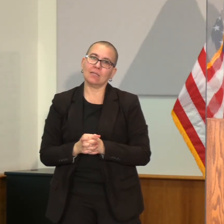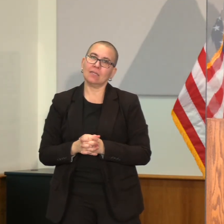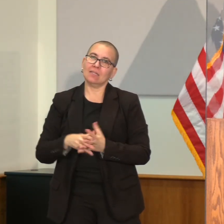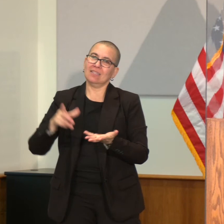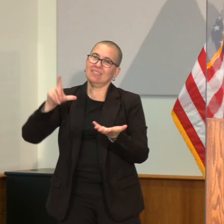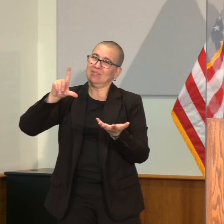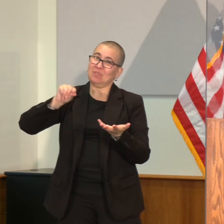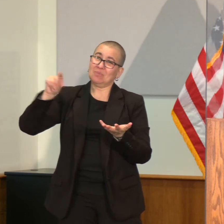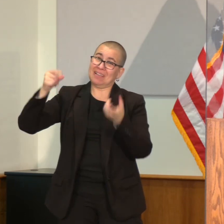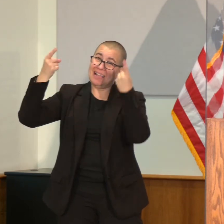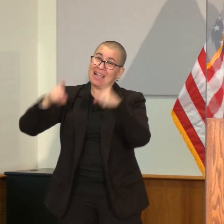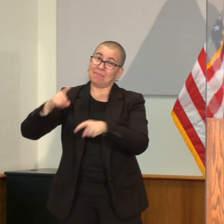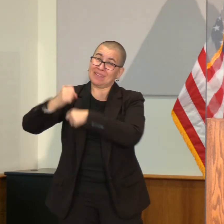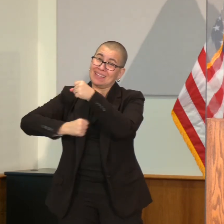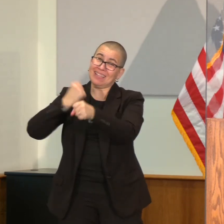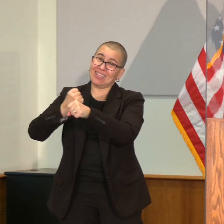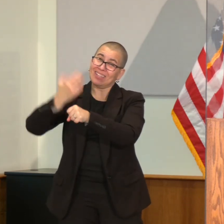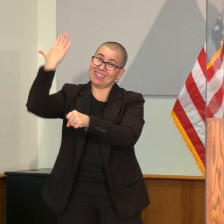had one hearing,